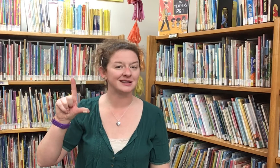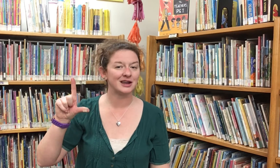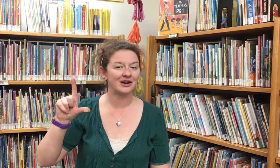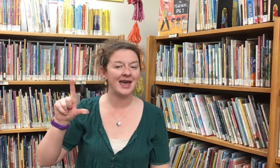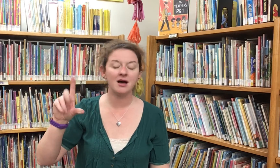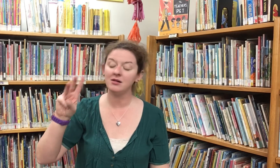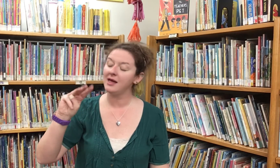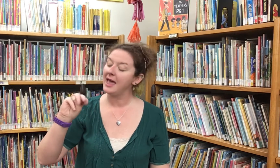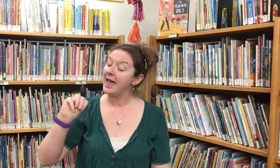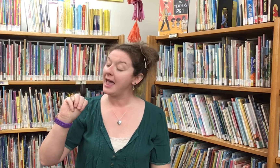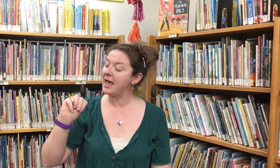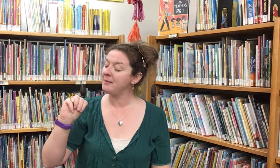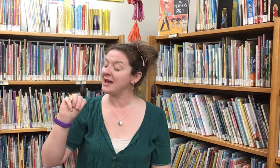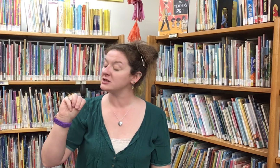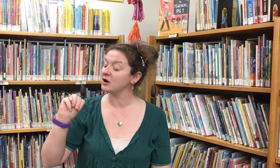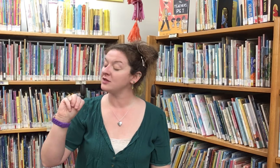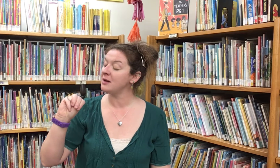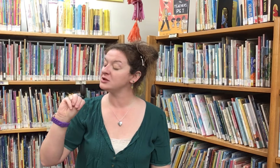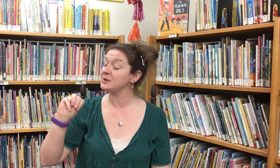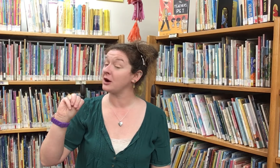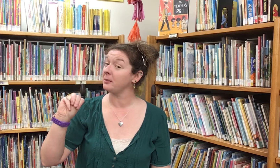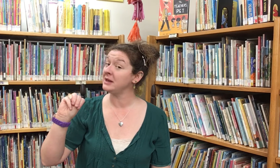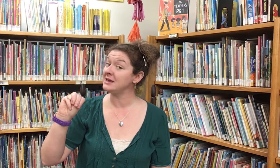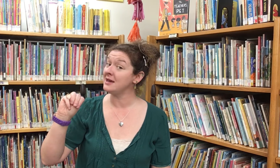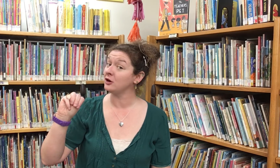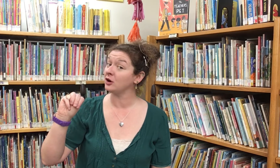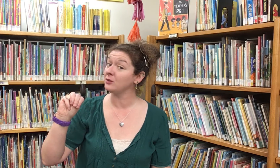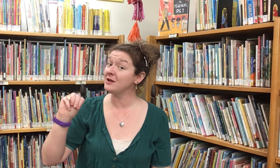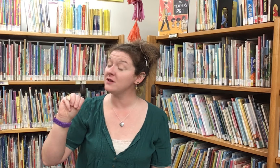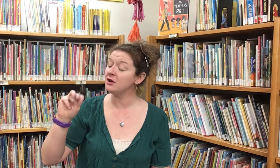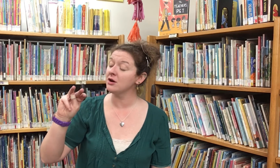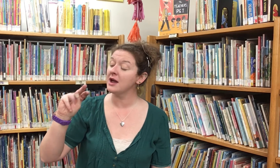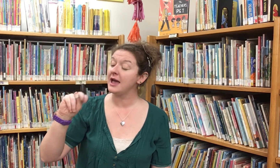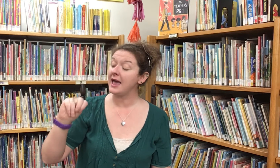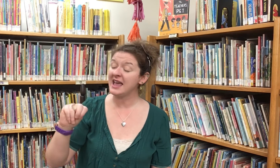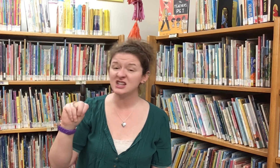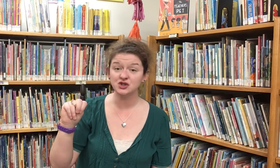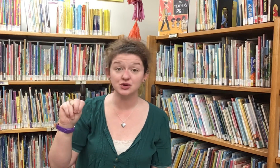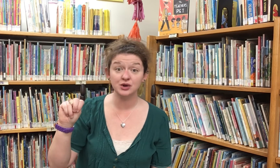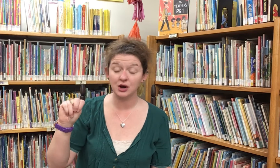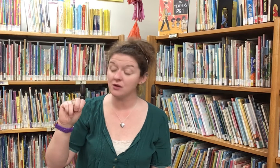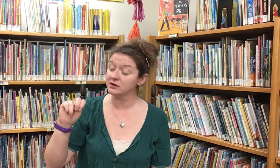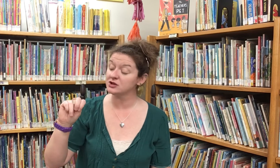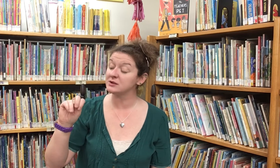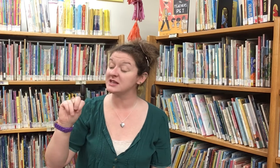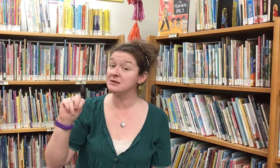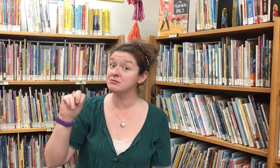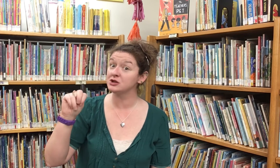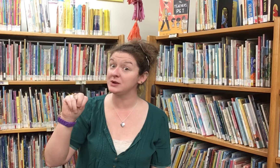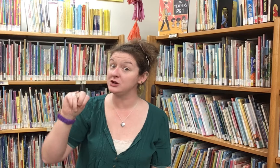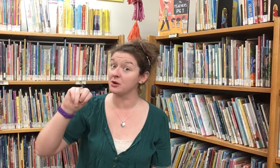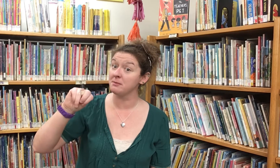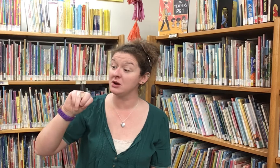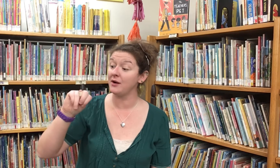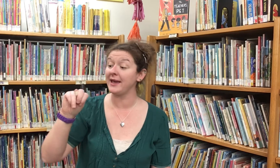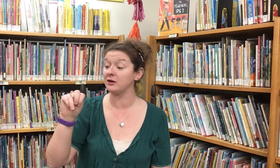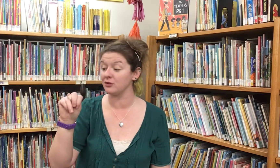letter L. M has our thumb between our pinky and our ring finger. N, scoot it over so it's in between your middle and your ring